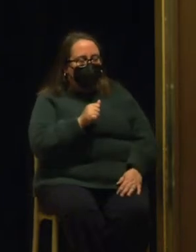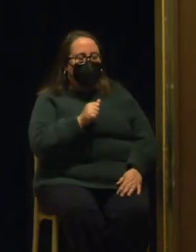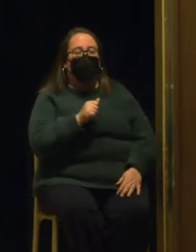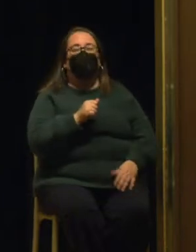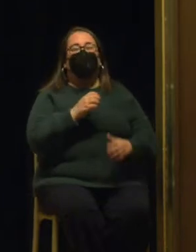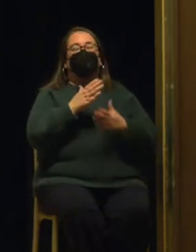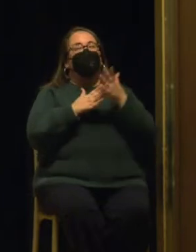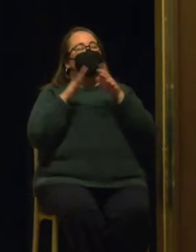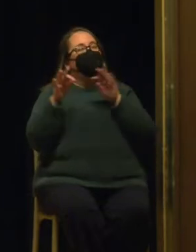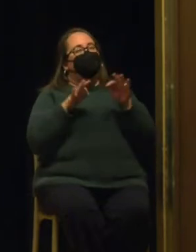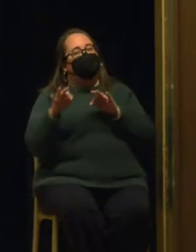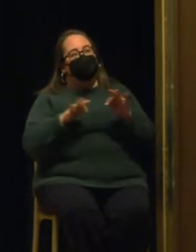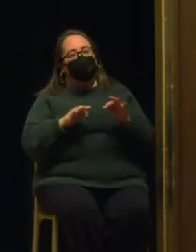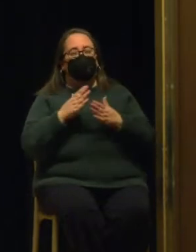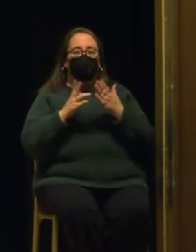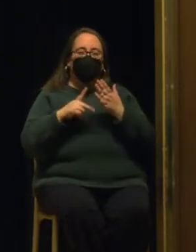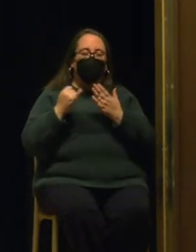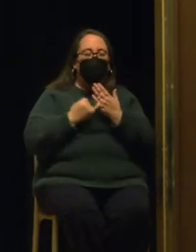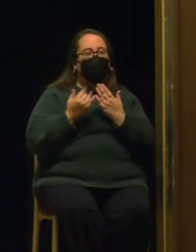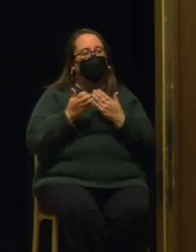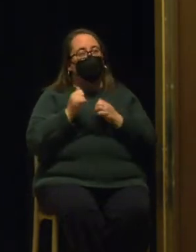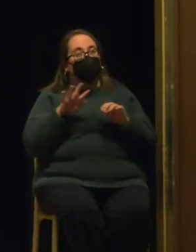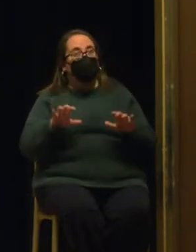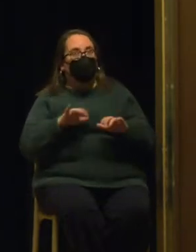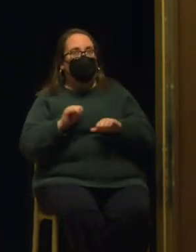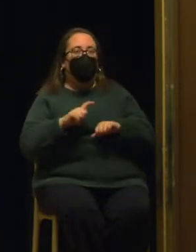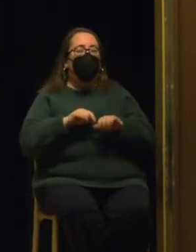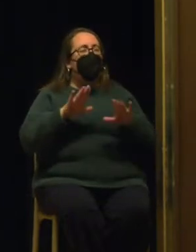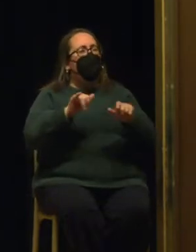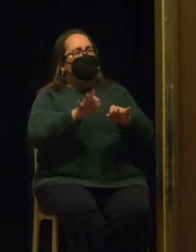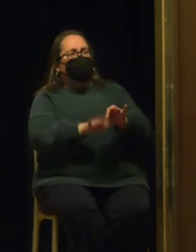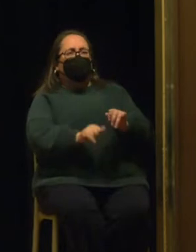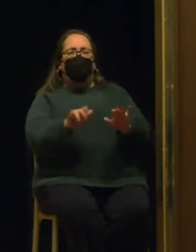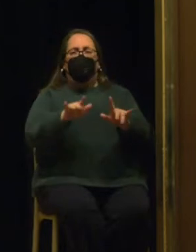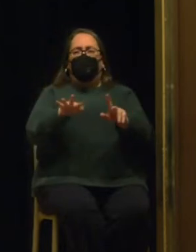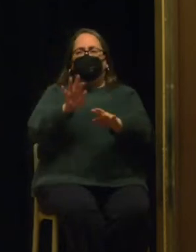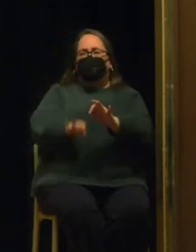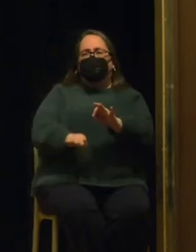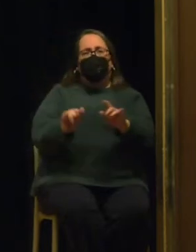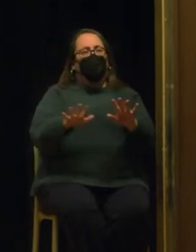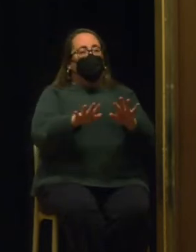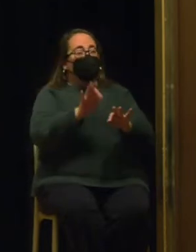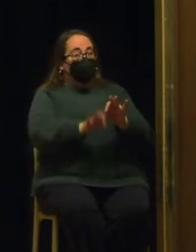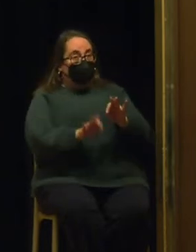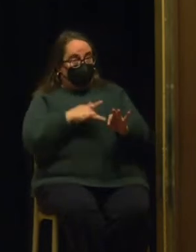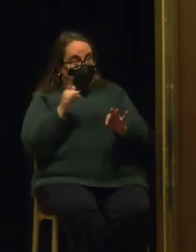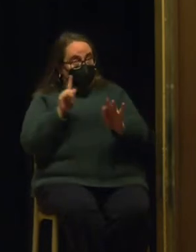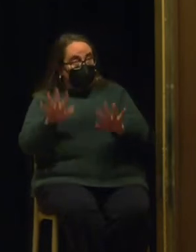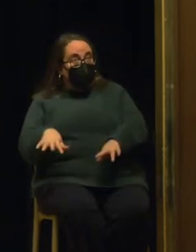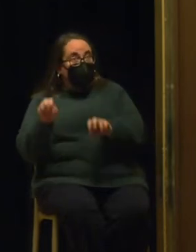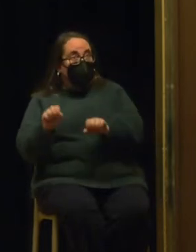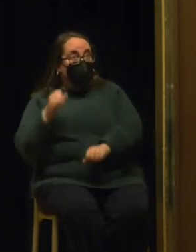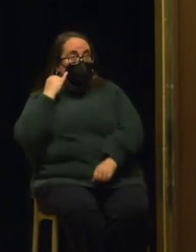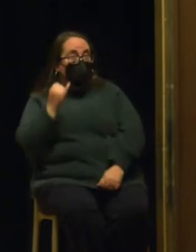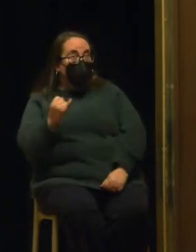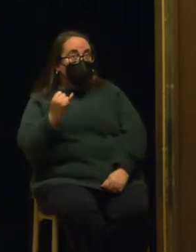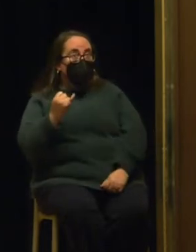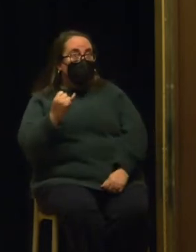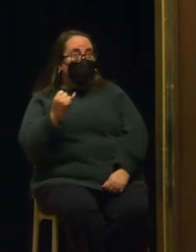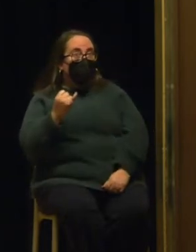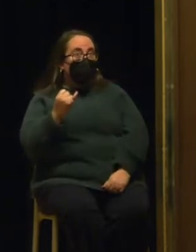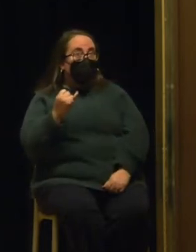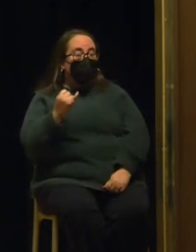the descriptions of the projects and things you were all doing, like, oh, that's a simple idea. Yeah, right. It feels like you adopted this idea of